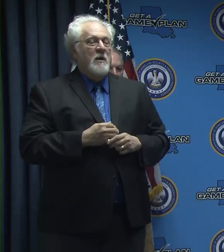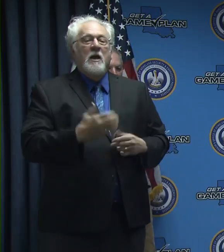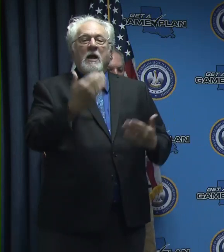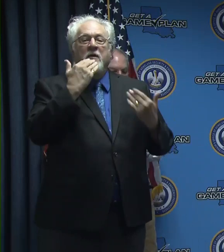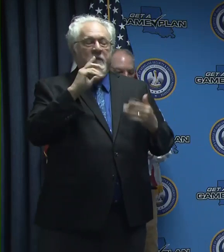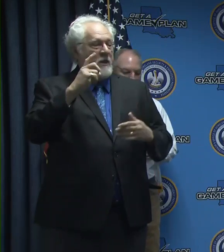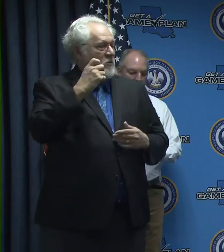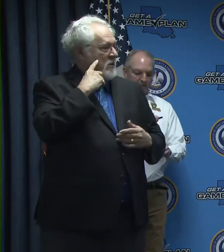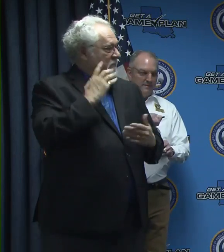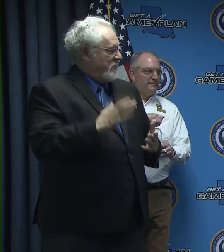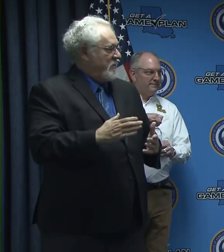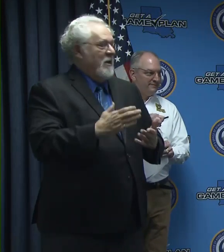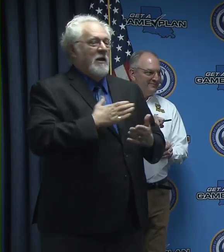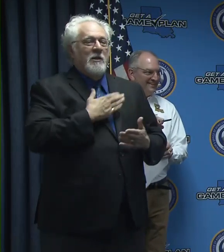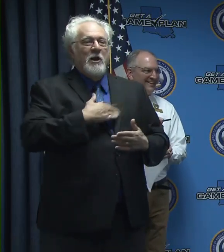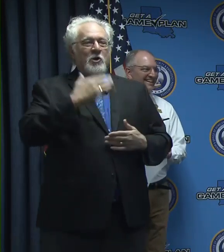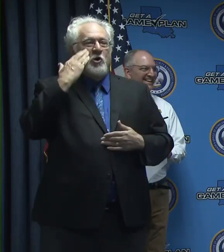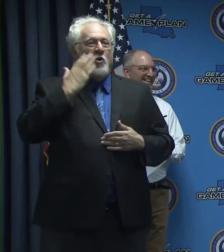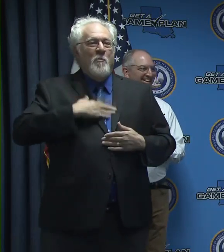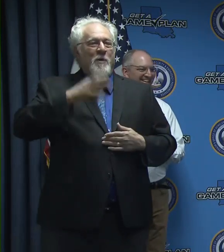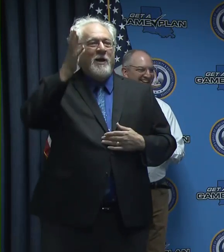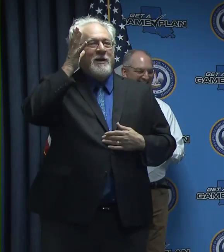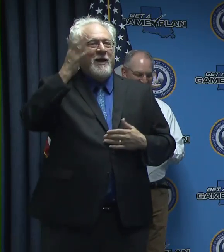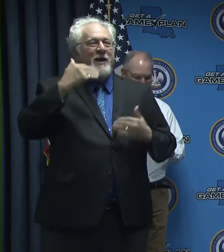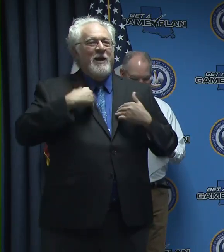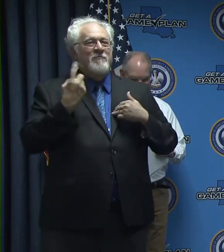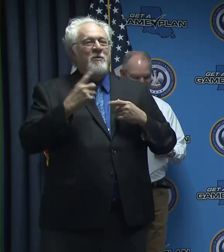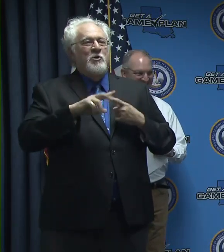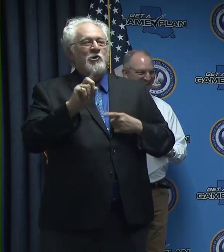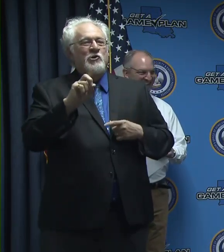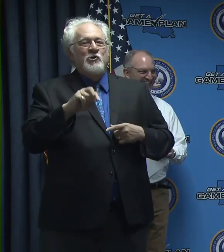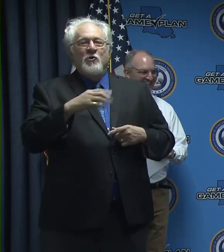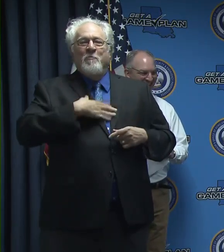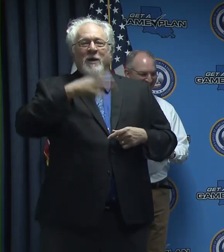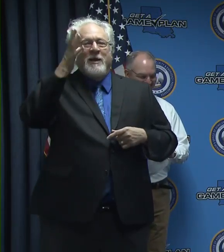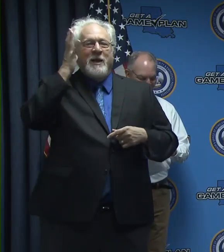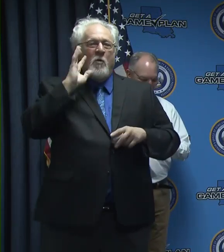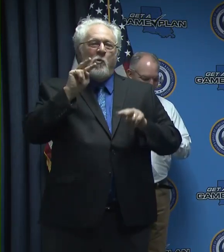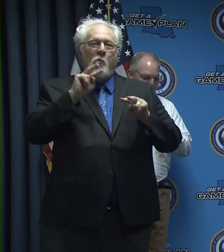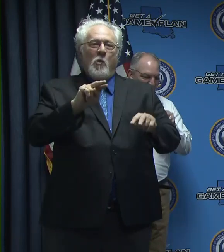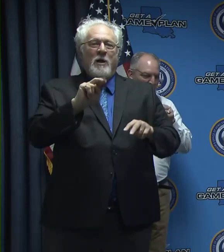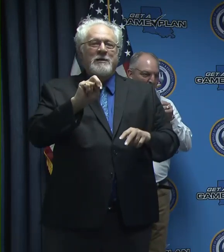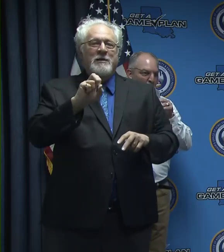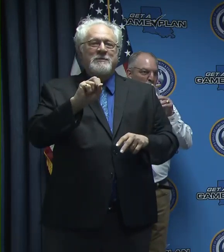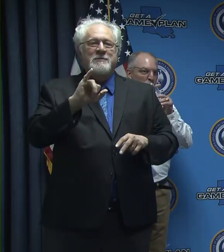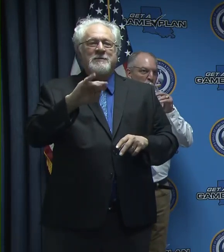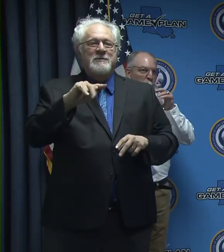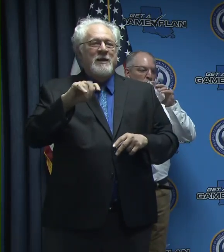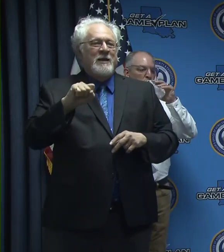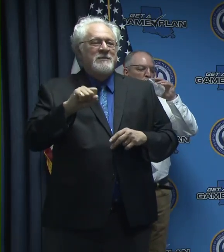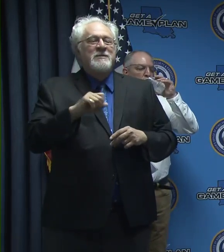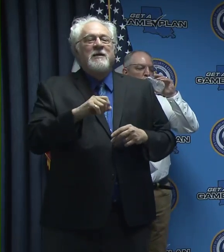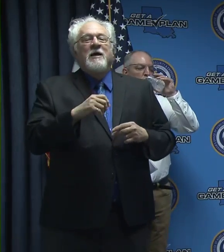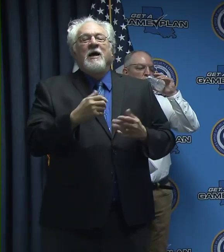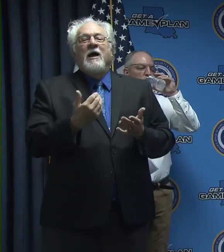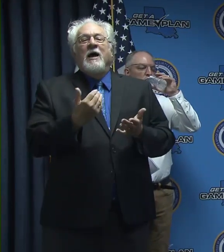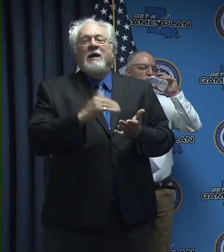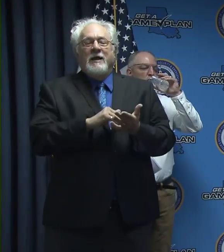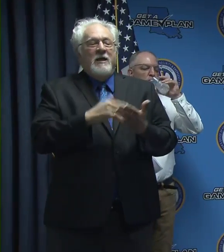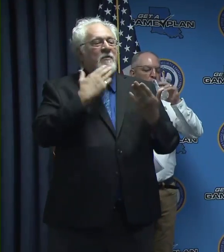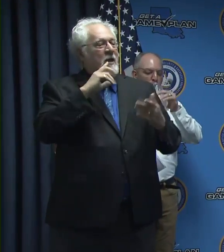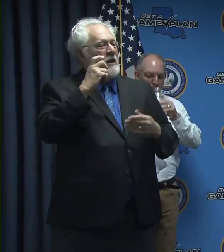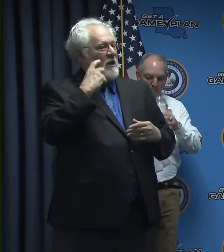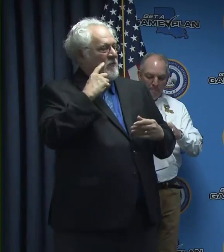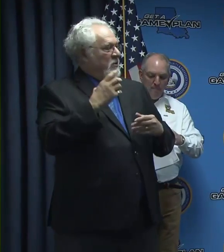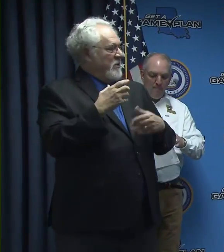Thank you, Governor. Glad to know my dad has something to do tonight. I know he'll be watching the Saints. Again, I want to thank the Governor